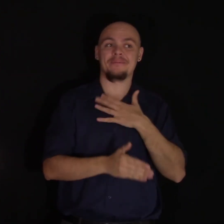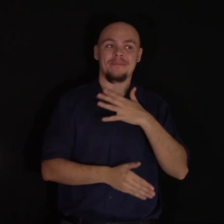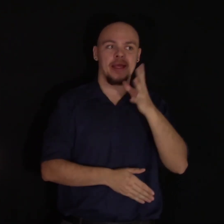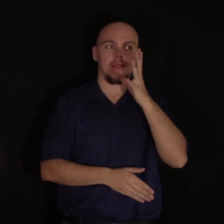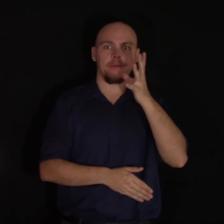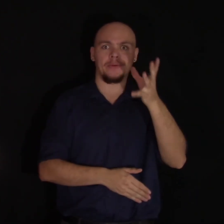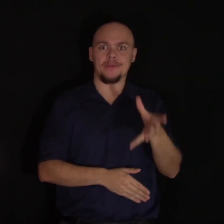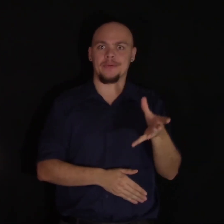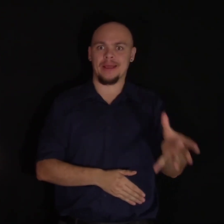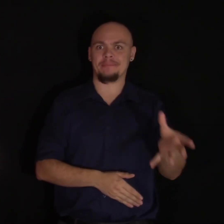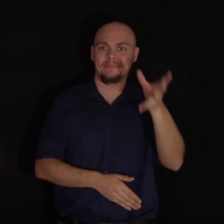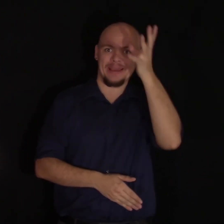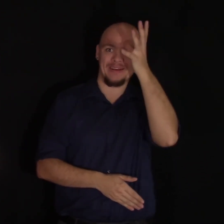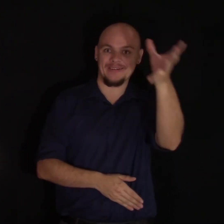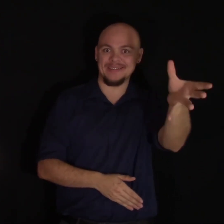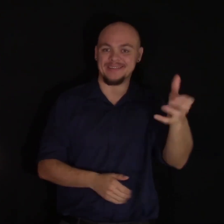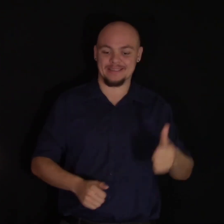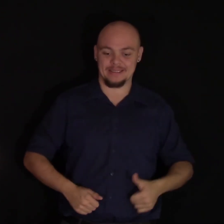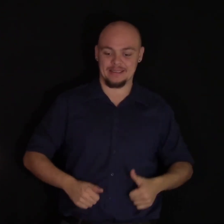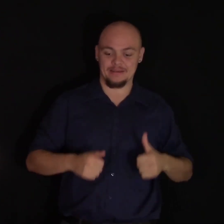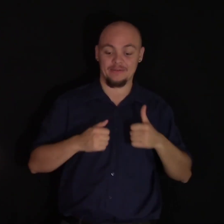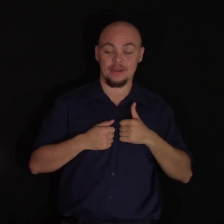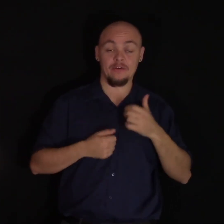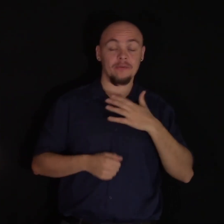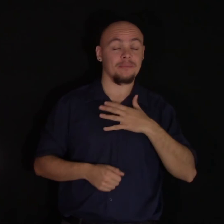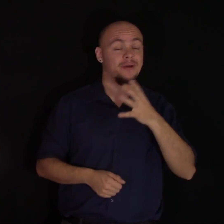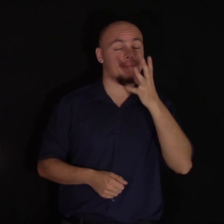live. If only my parents knew.